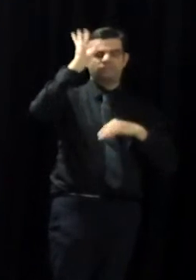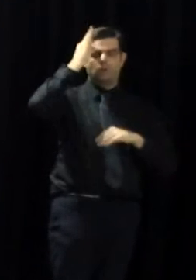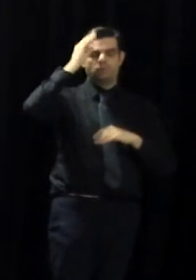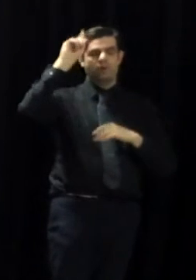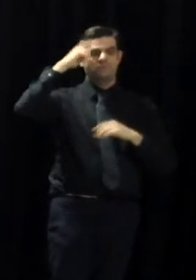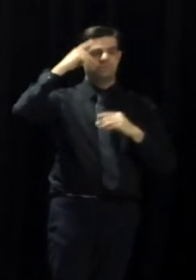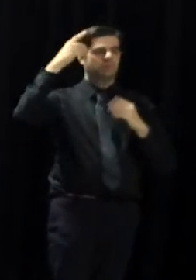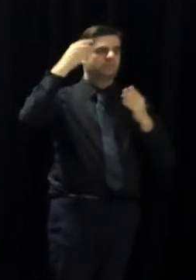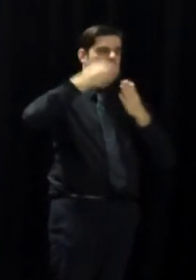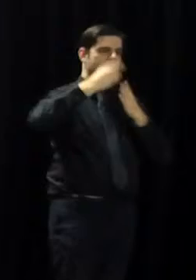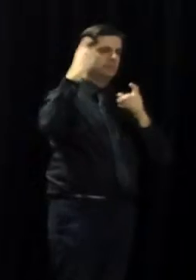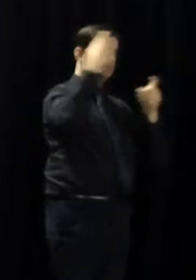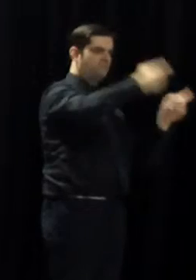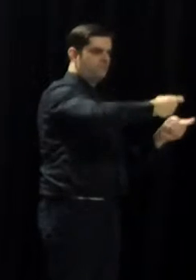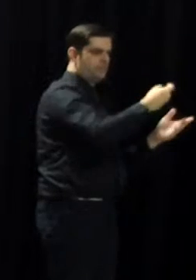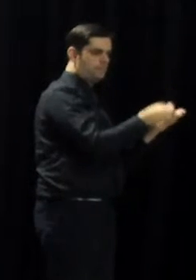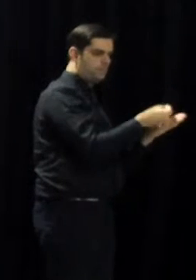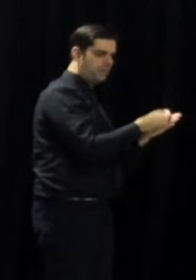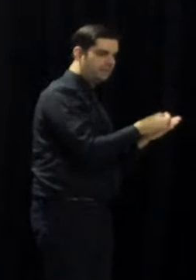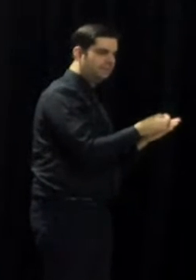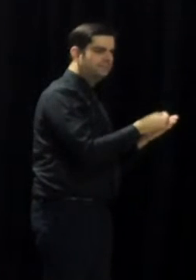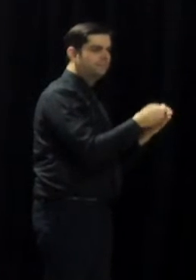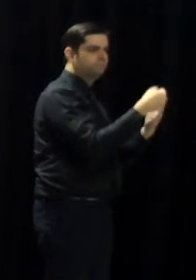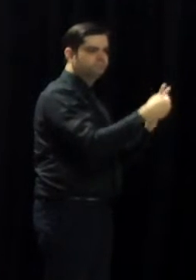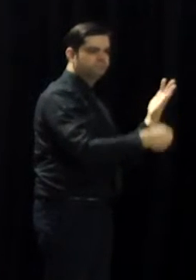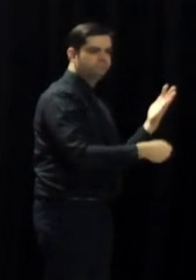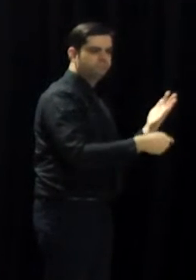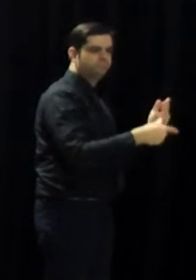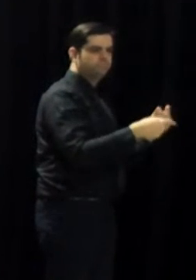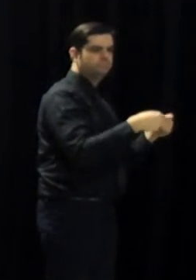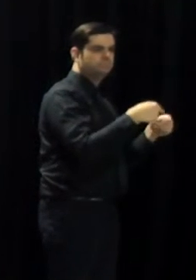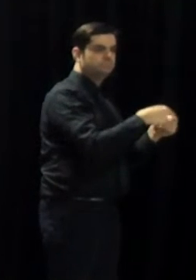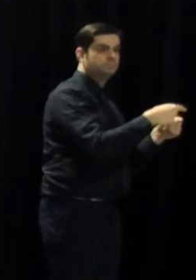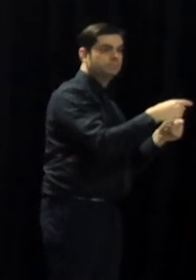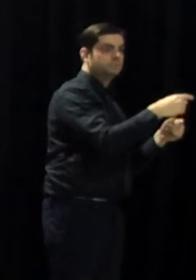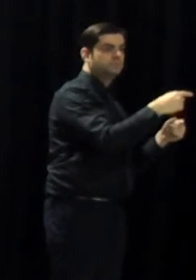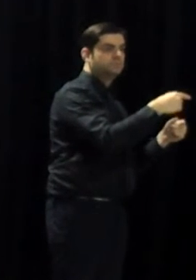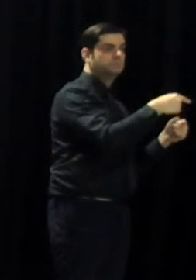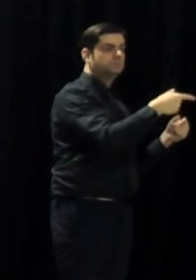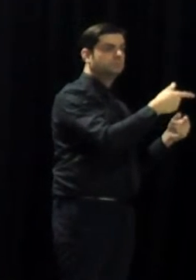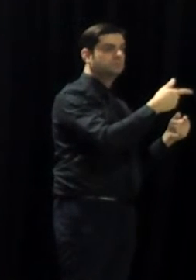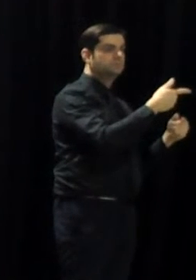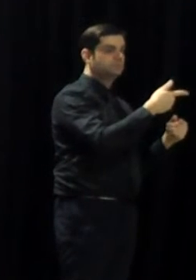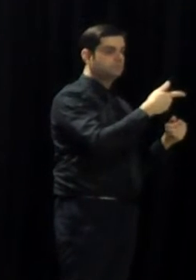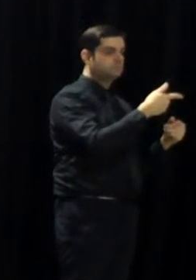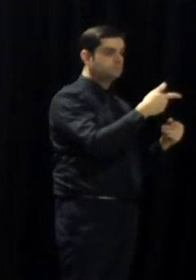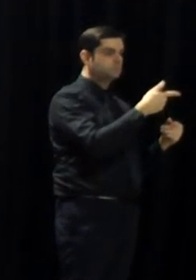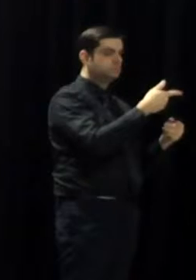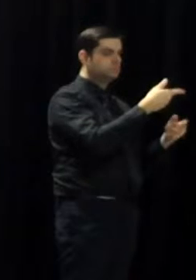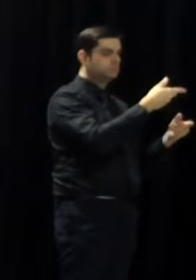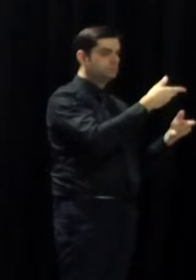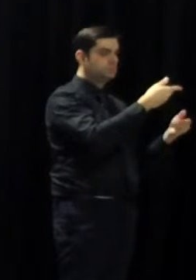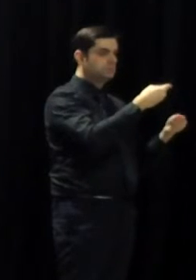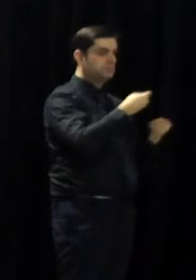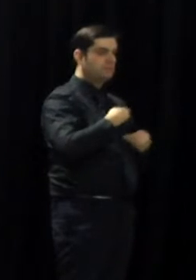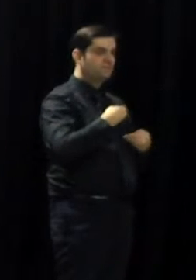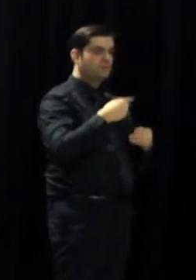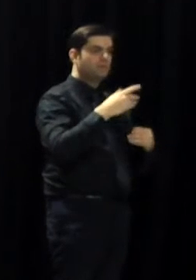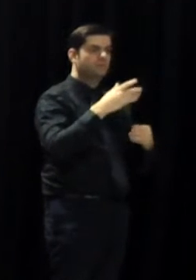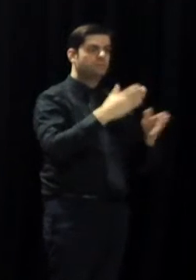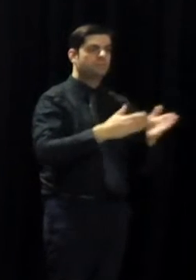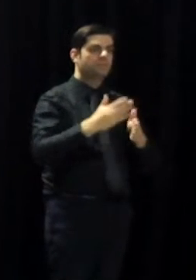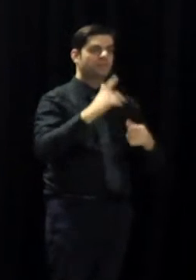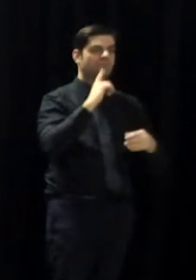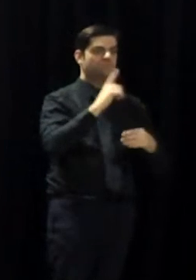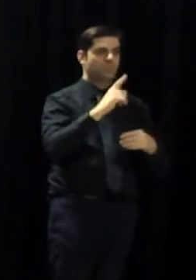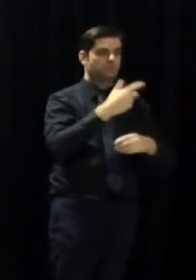vaccination plan for a pandemic. Well, we're in a pandemic and it's time to have a vaccination plan. So